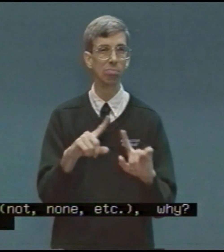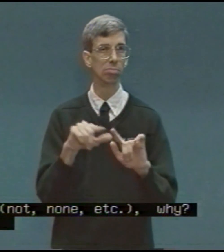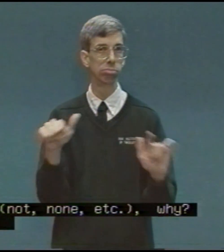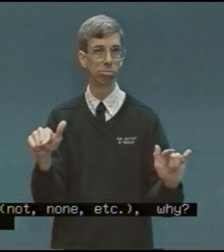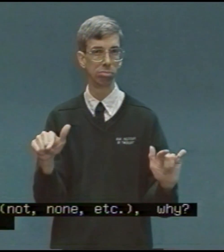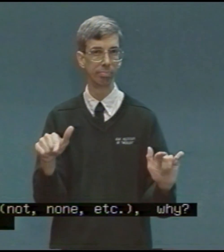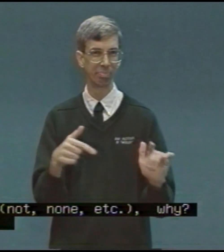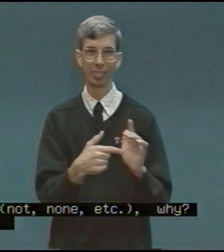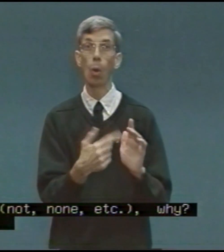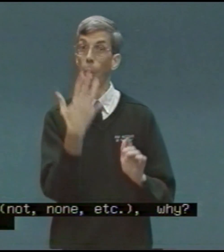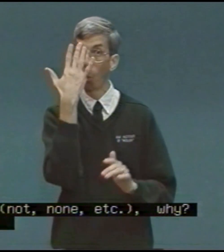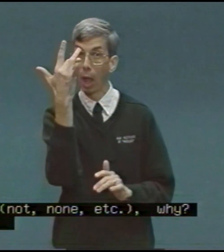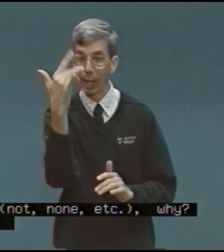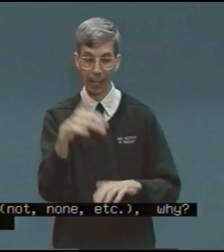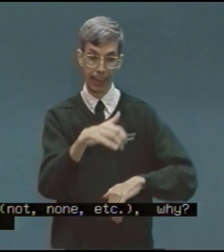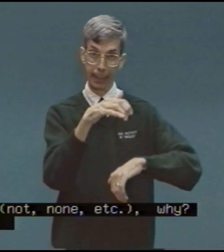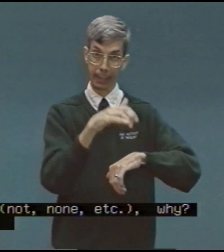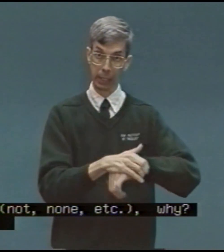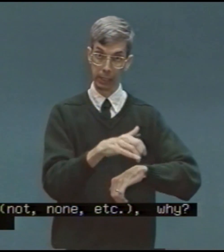Not, none, etc. Why?